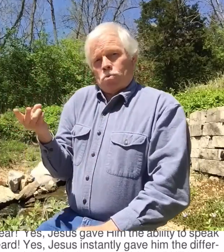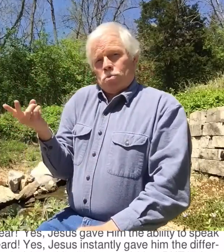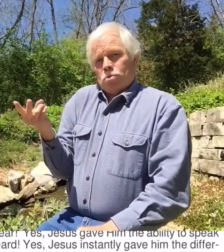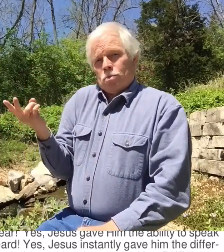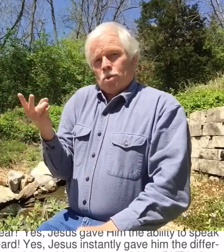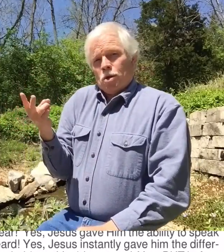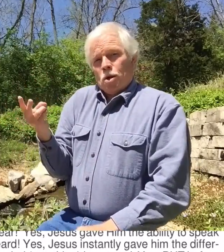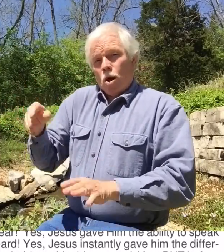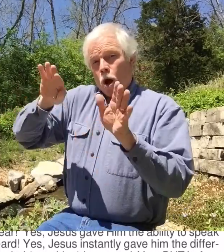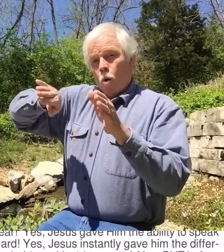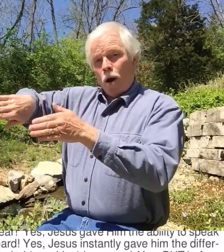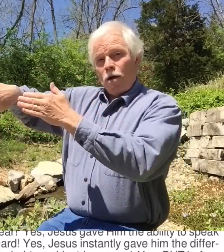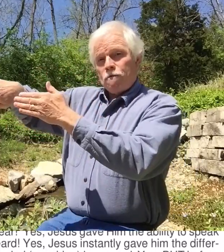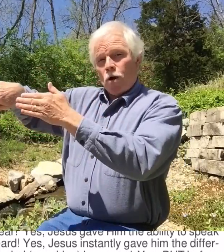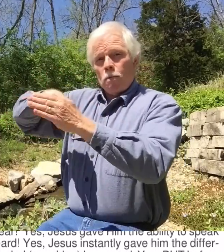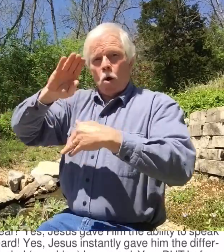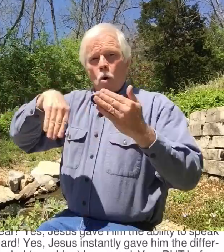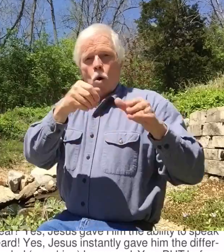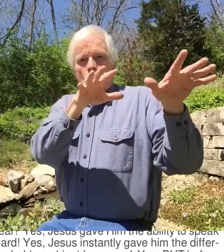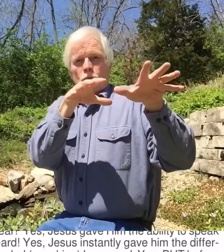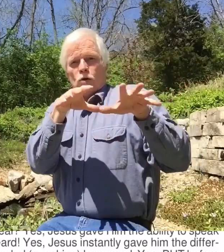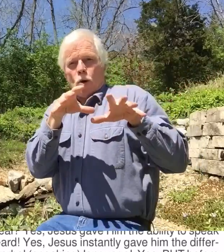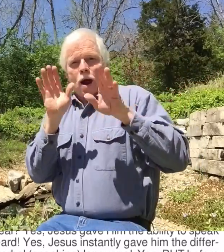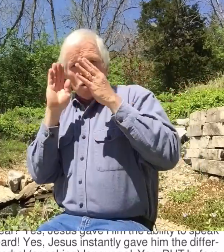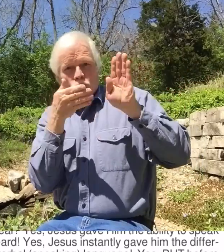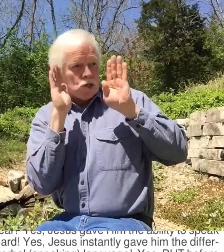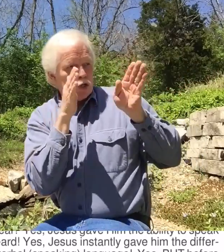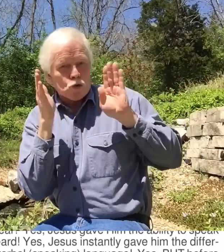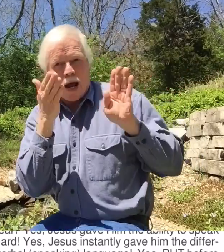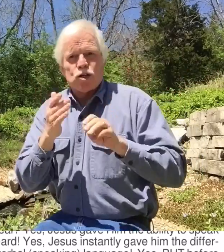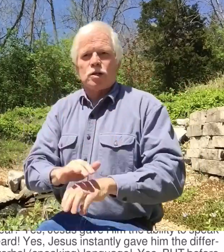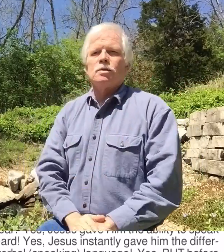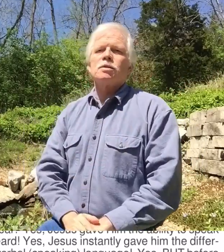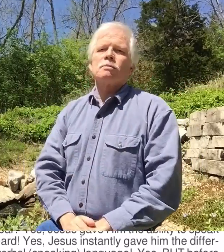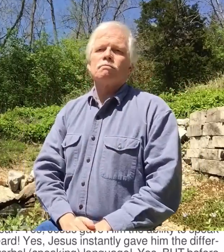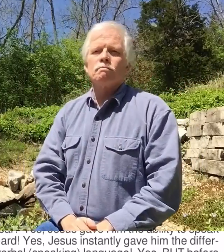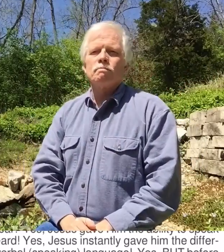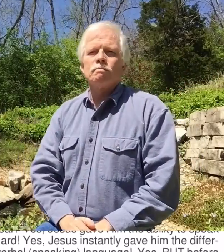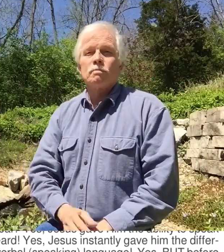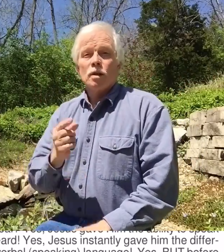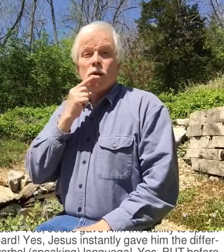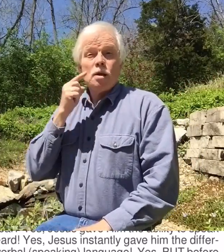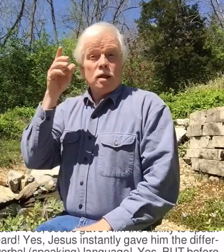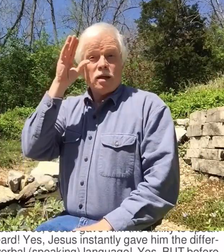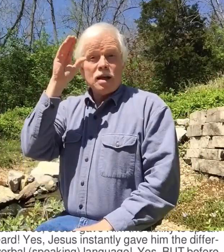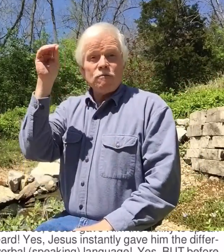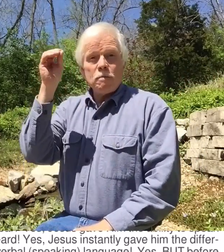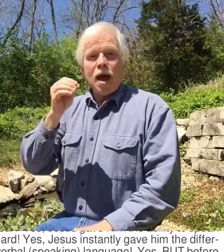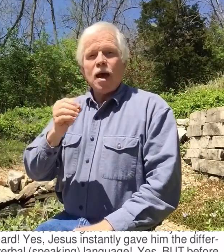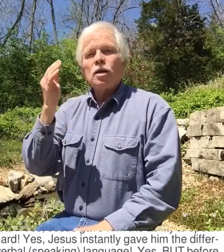away from all the crowds distractions the deaf man